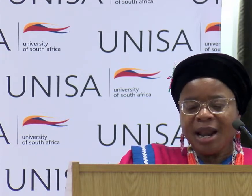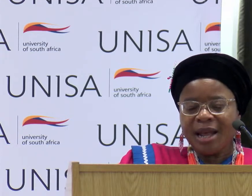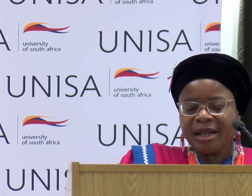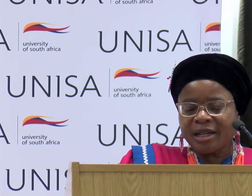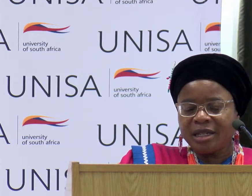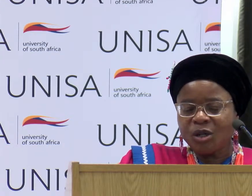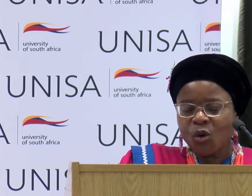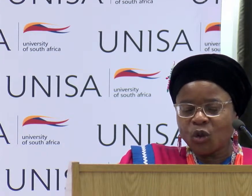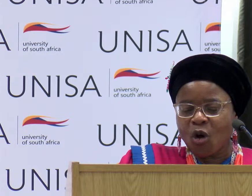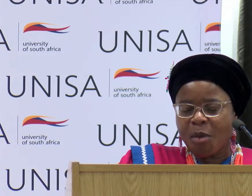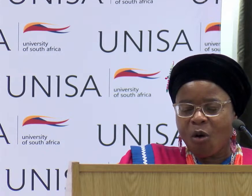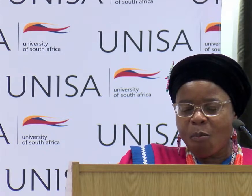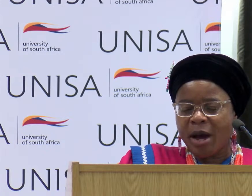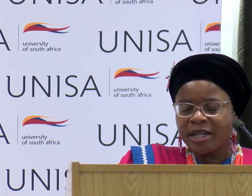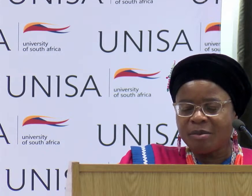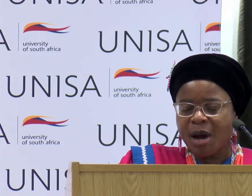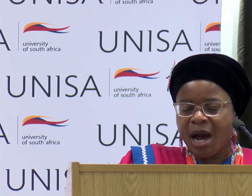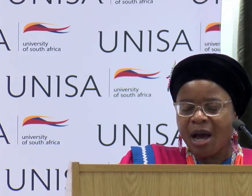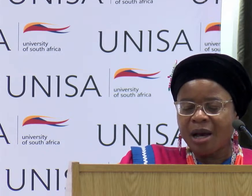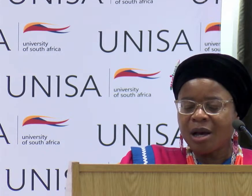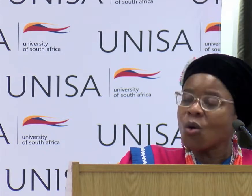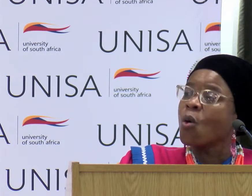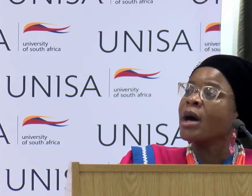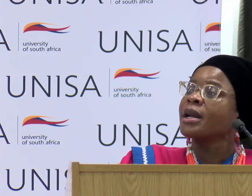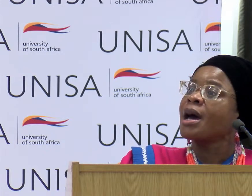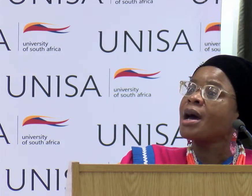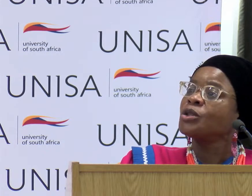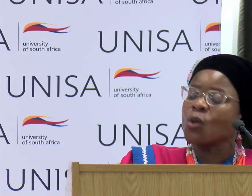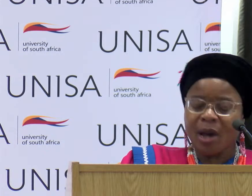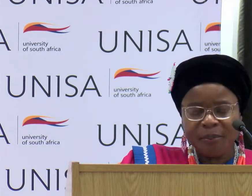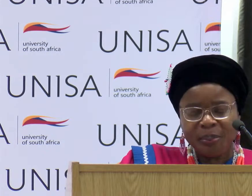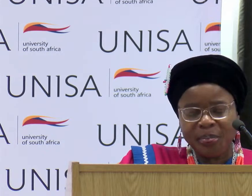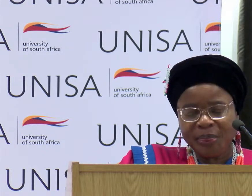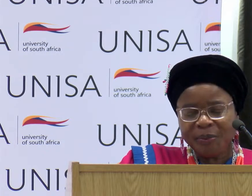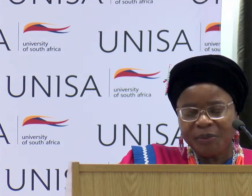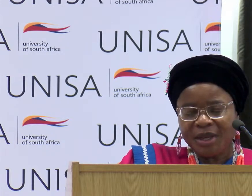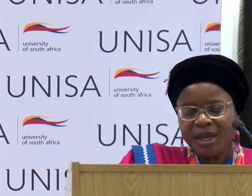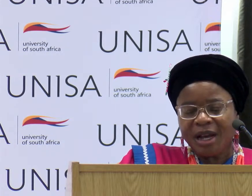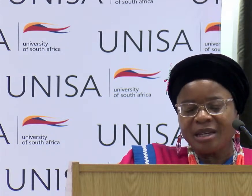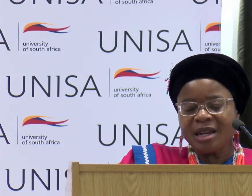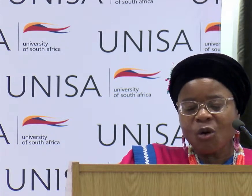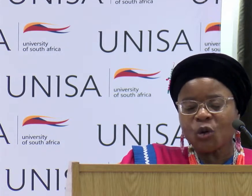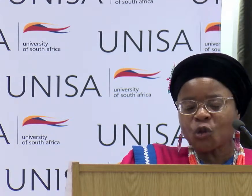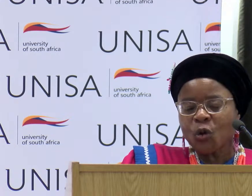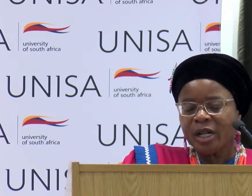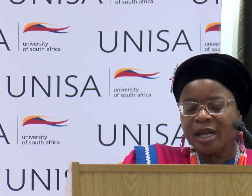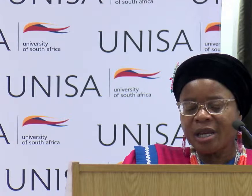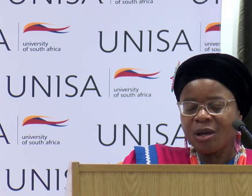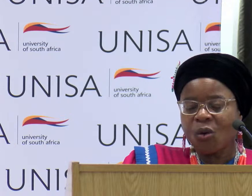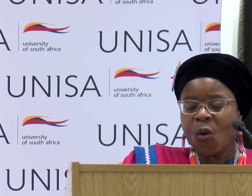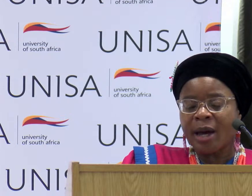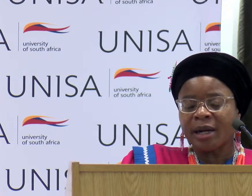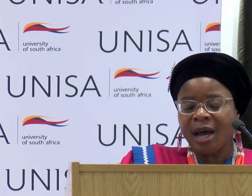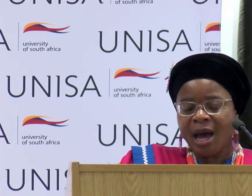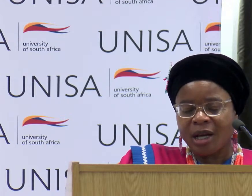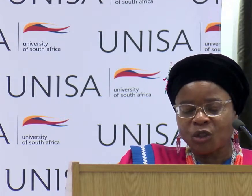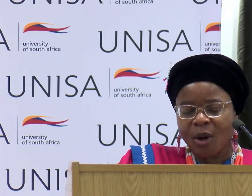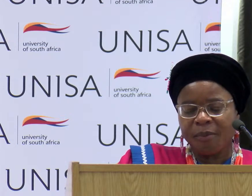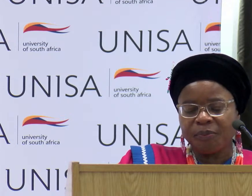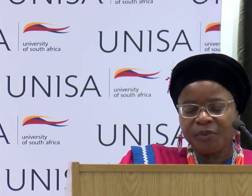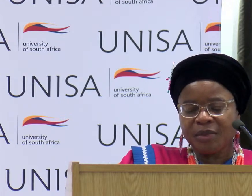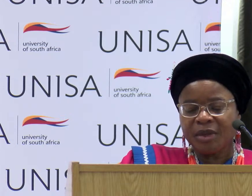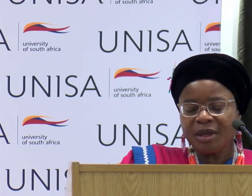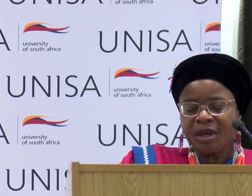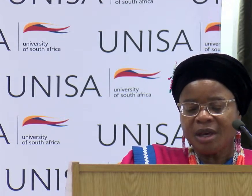ge molalatladi o thoma go phadima wa ratwa, ka dinako tšohle wa